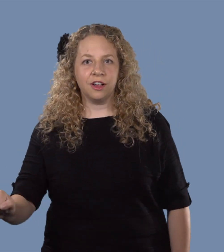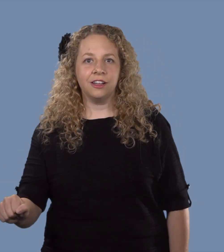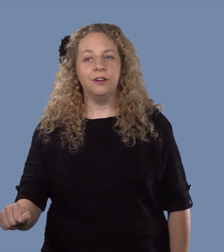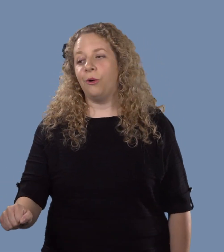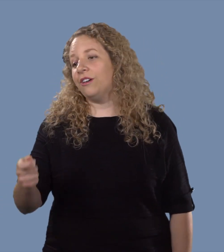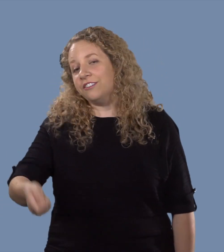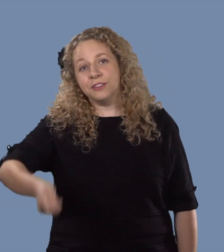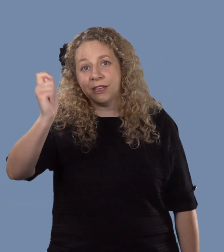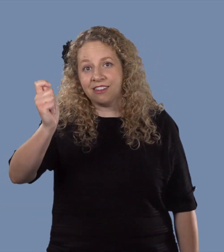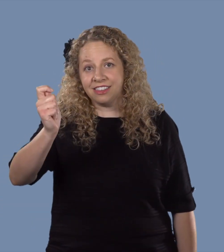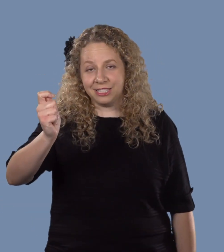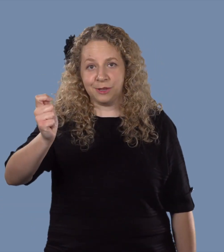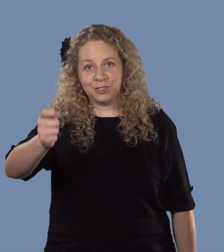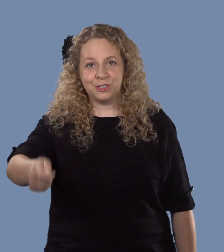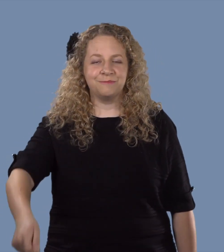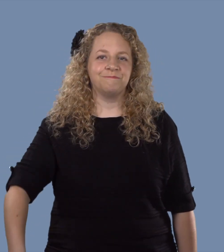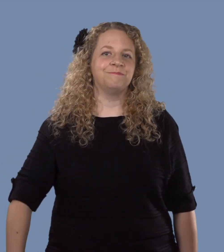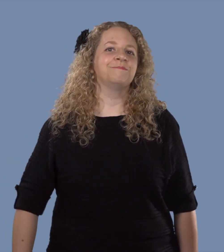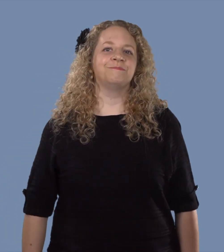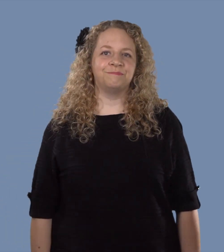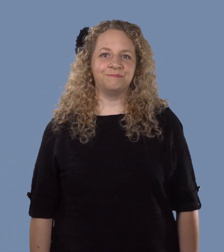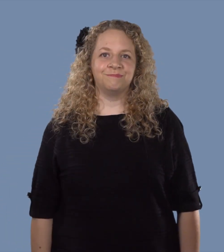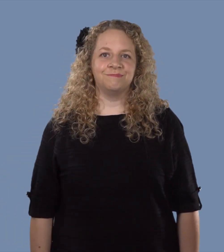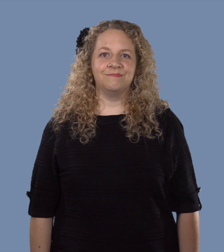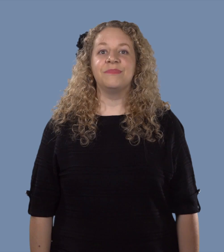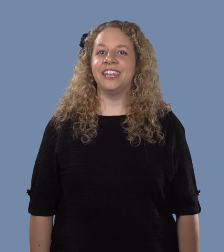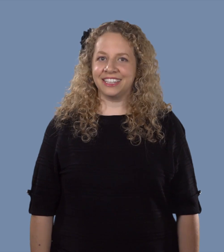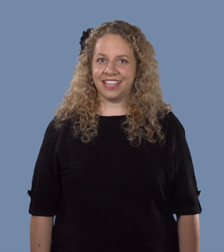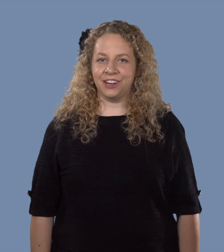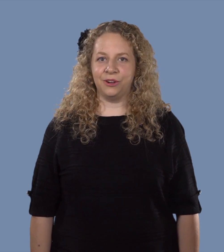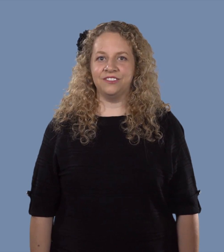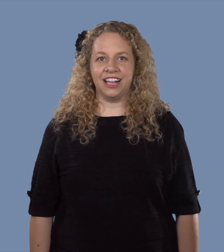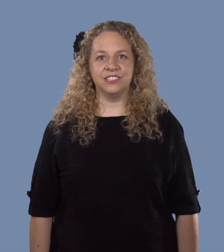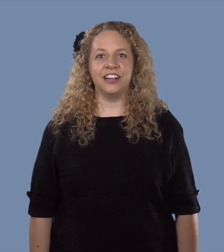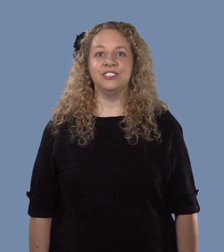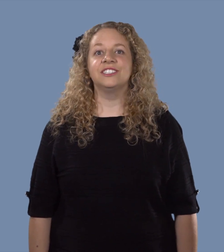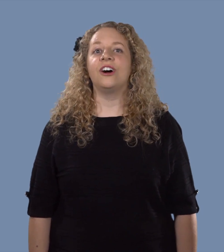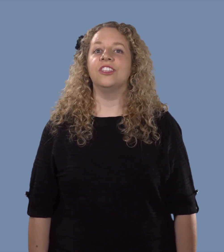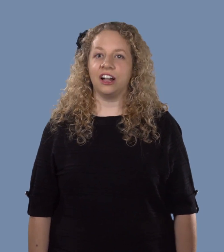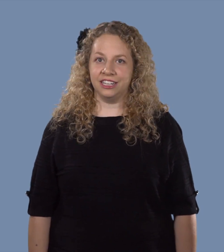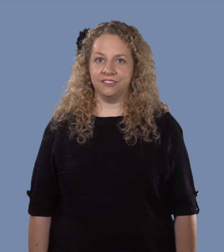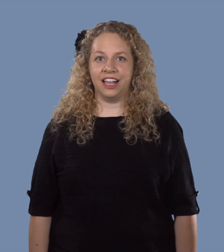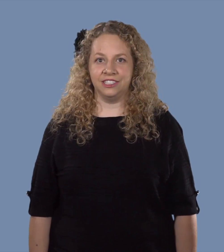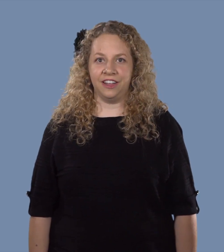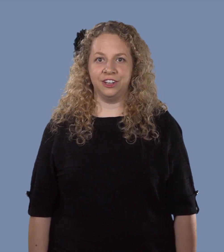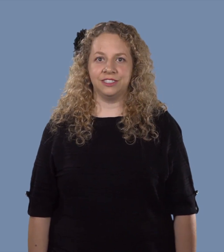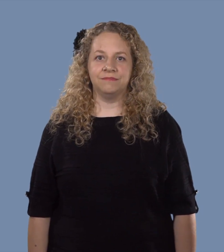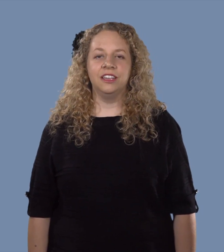is called locative classifiers. A locative classifier is used to indicate the location of something or the position